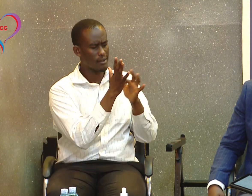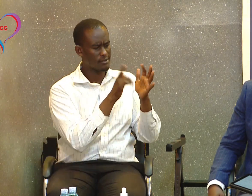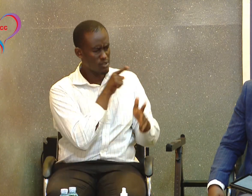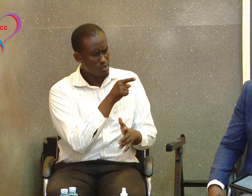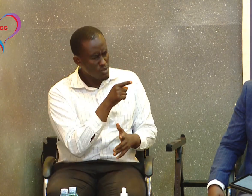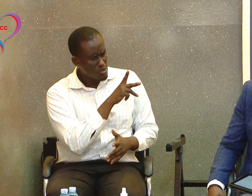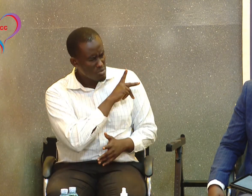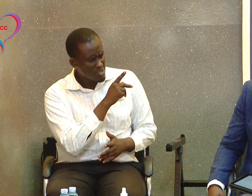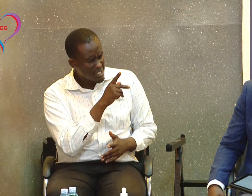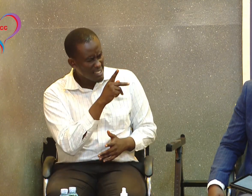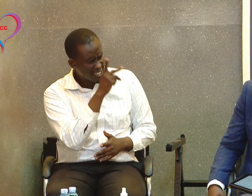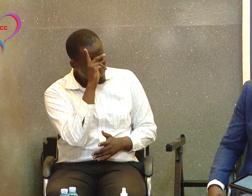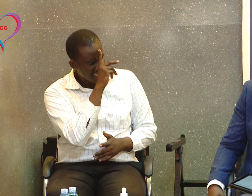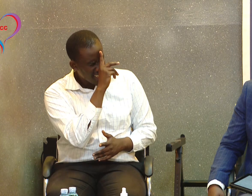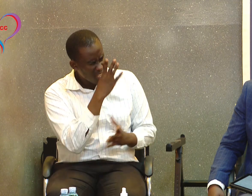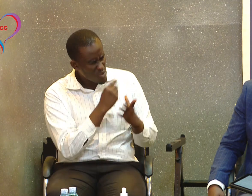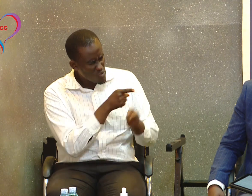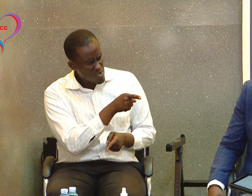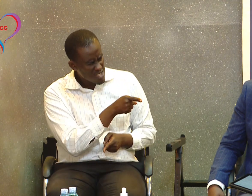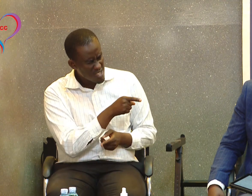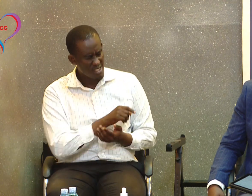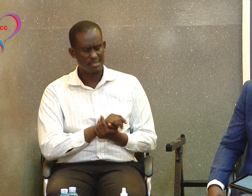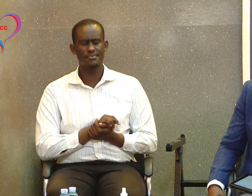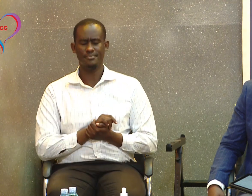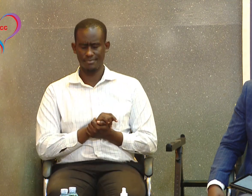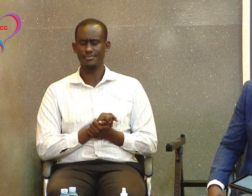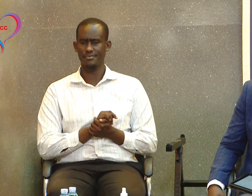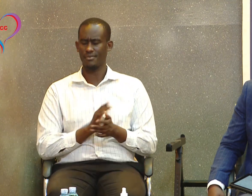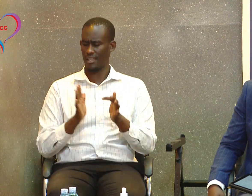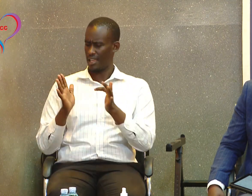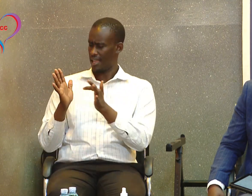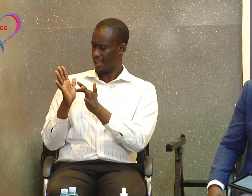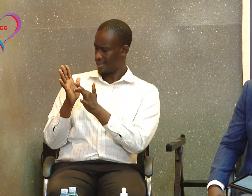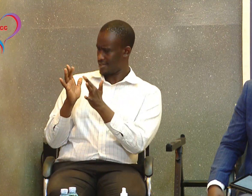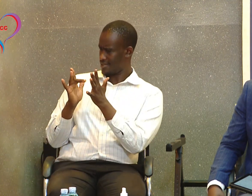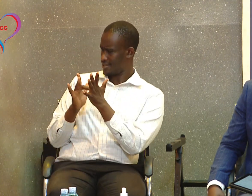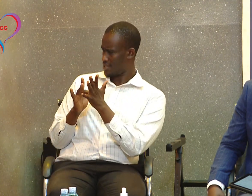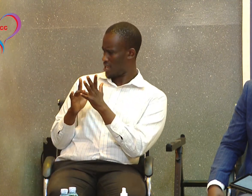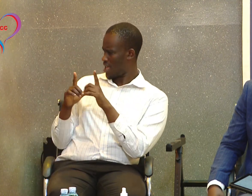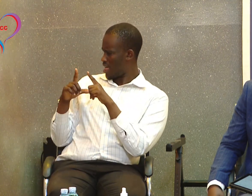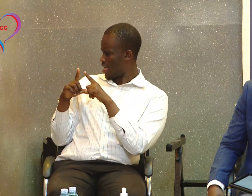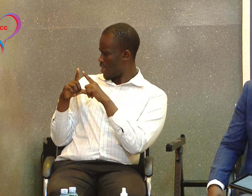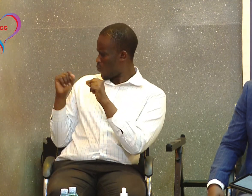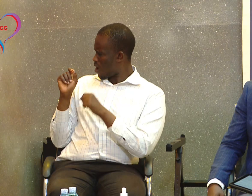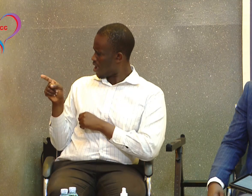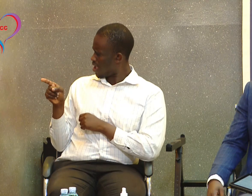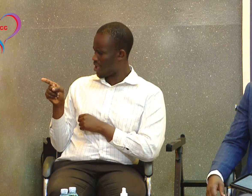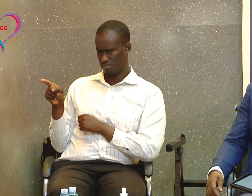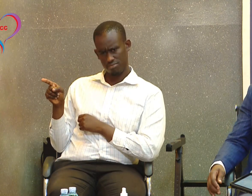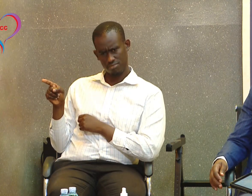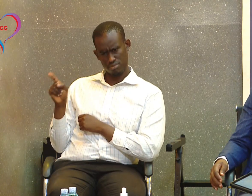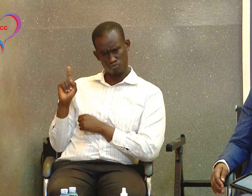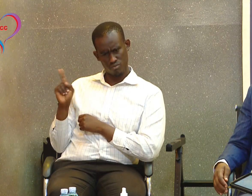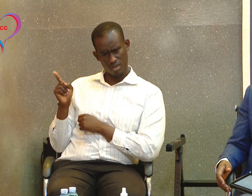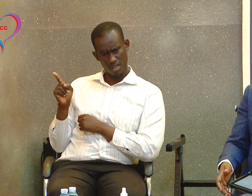are you speaking for yourself about this, or did others tell you this concerning me? Yesu